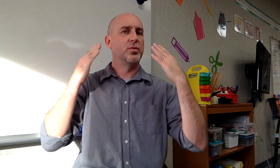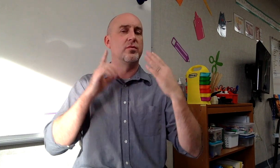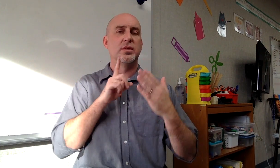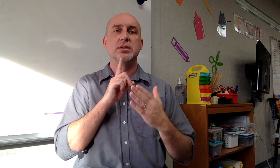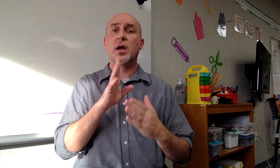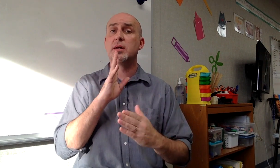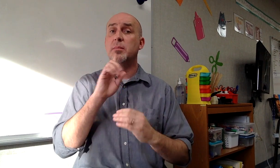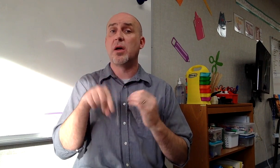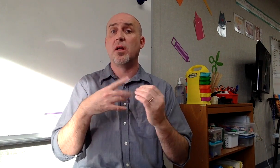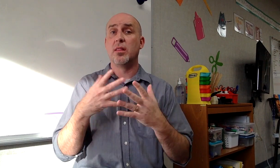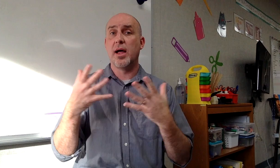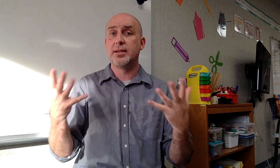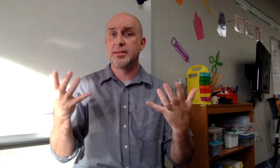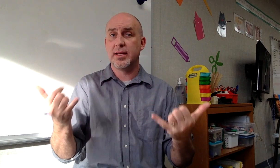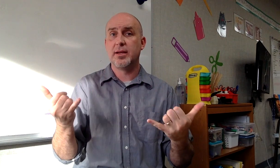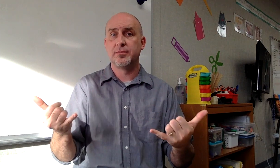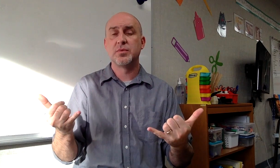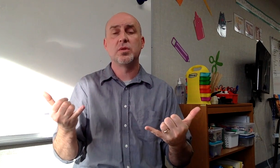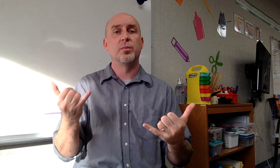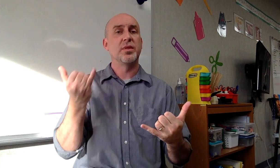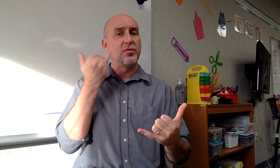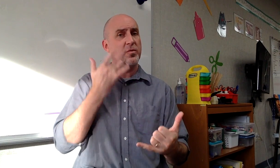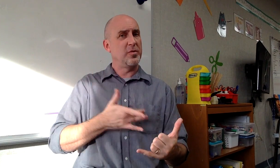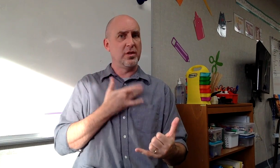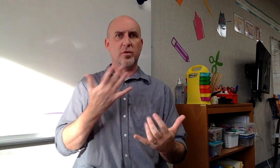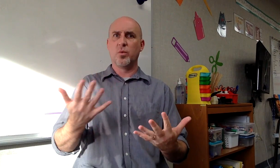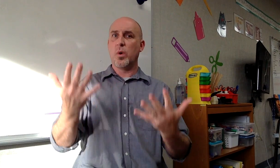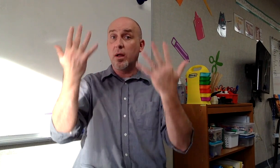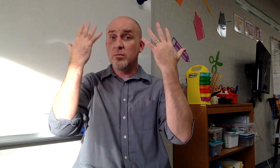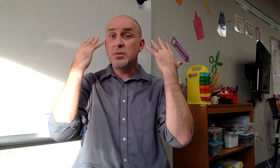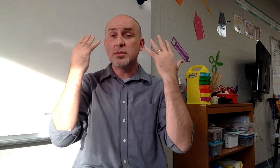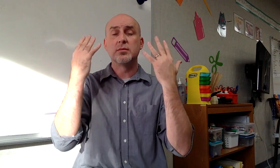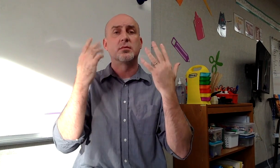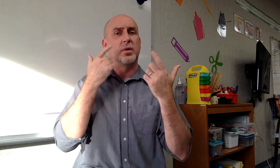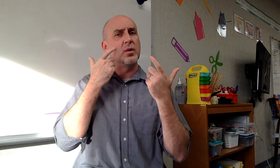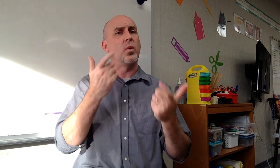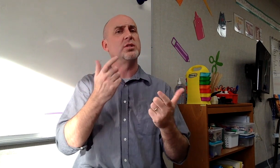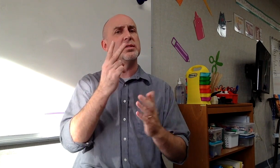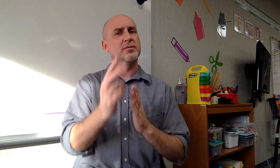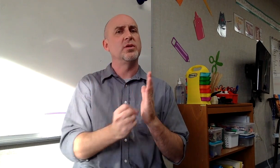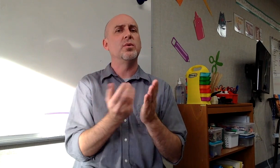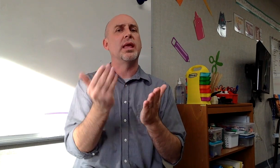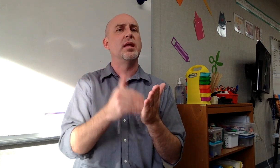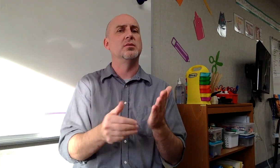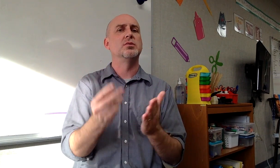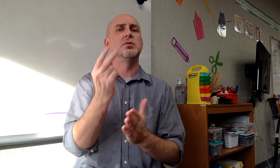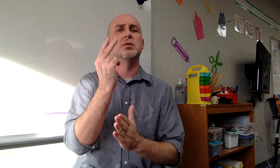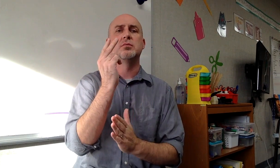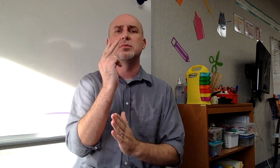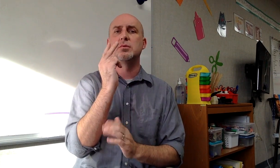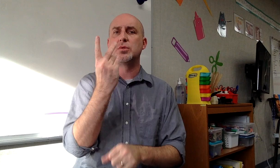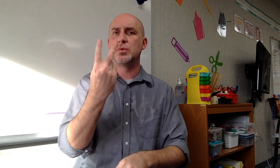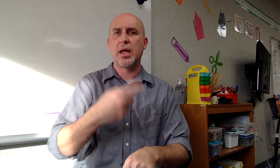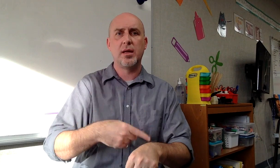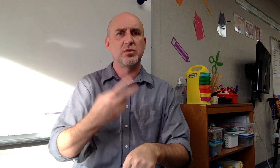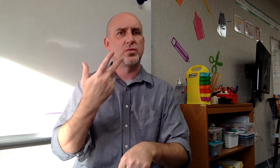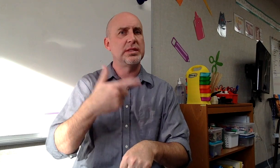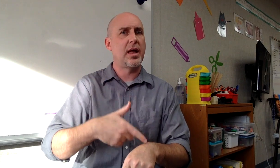We've really talked about a lot today. So if you feel overwhelmed, go ahead and watch this video again, 2 times, 3